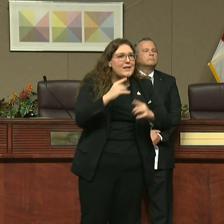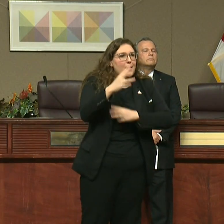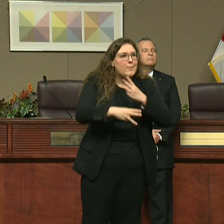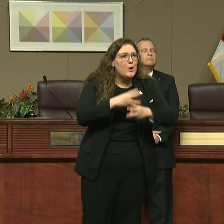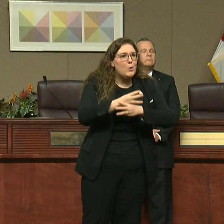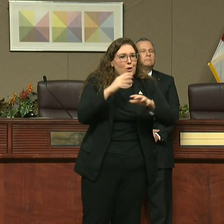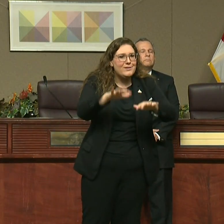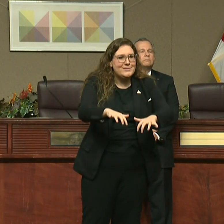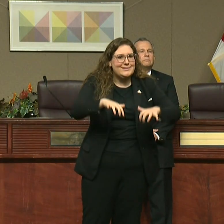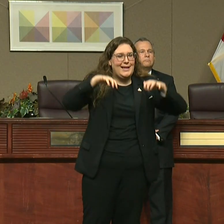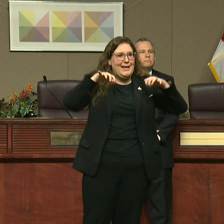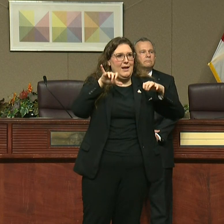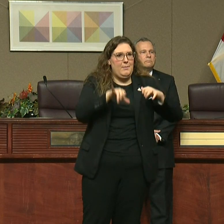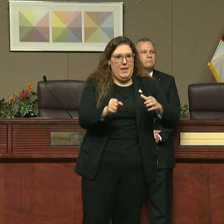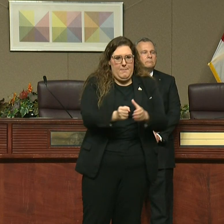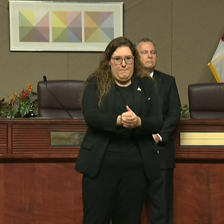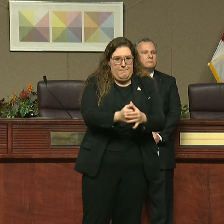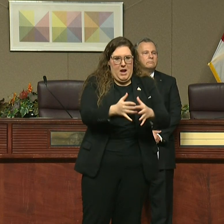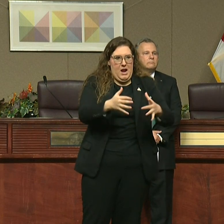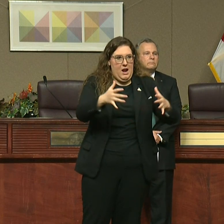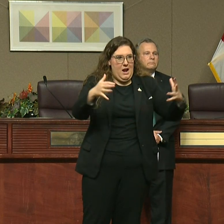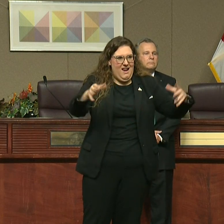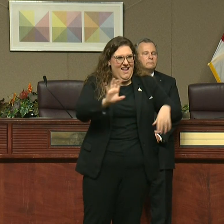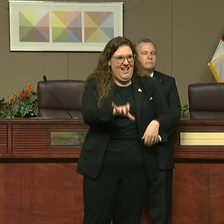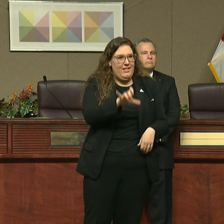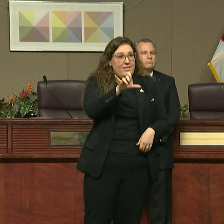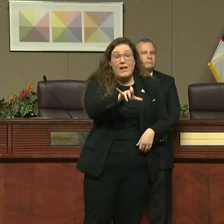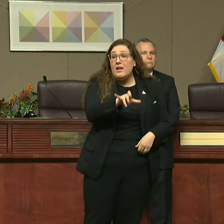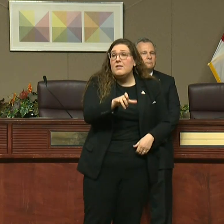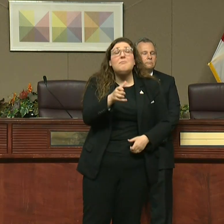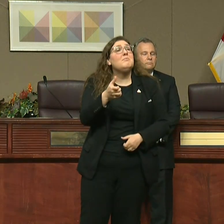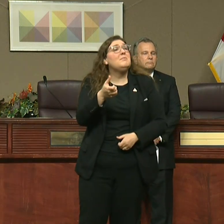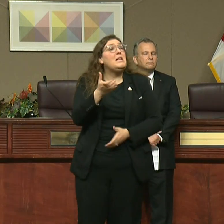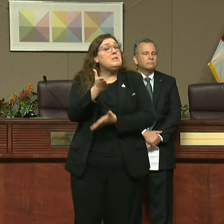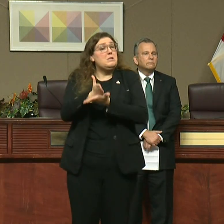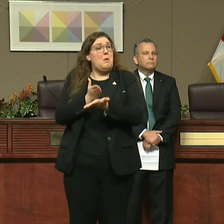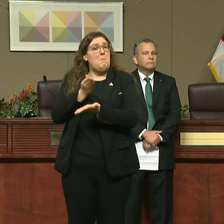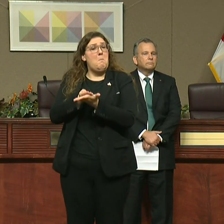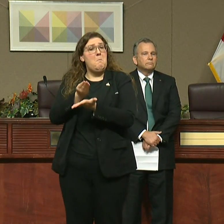been used as sports incentives to